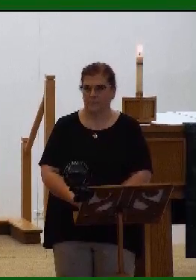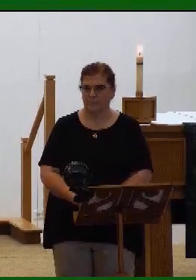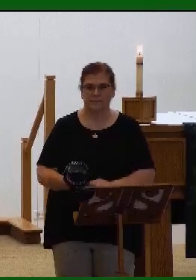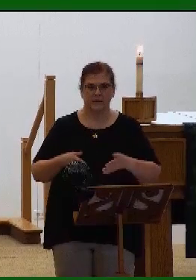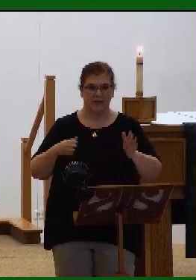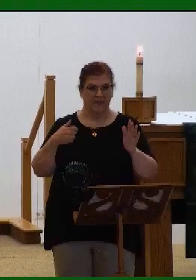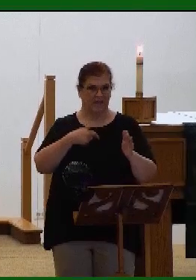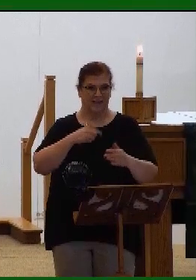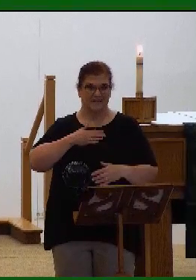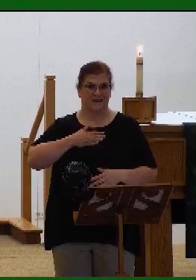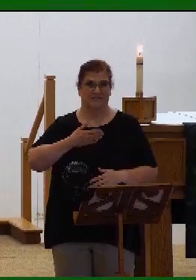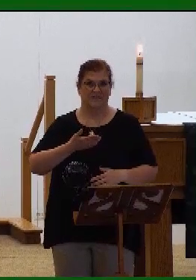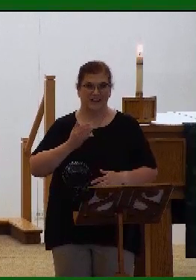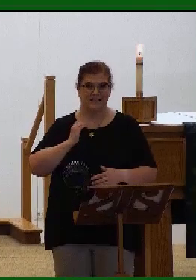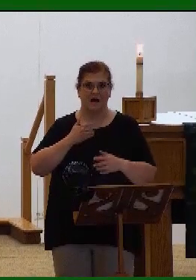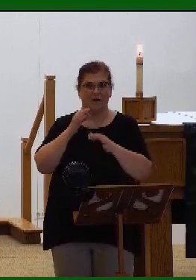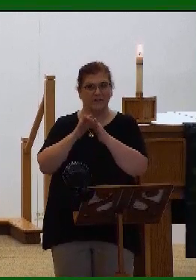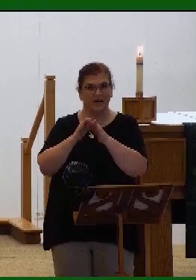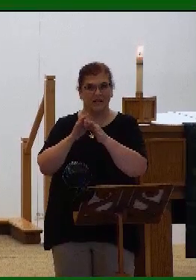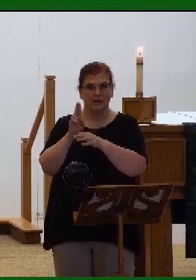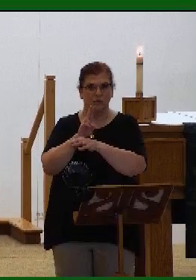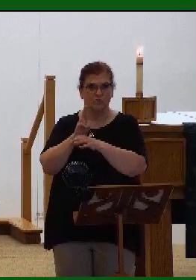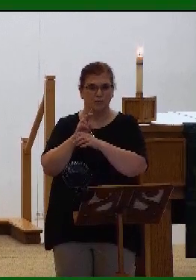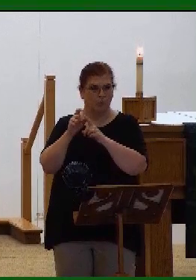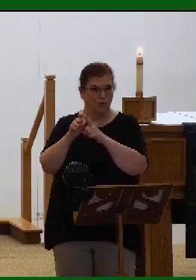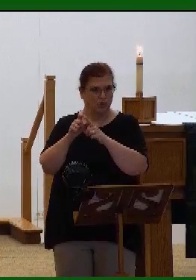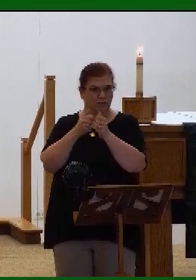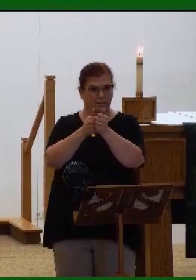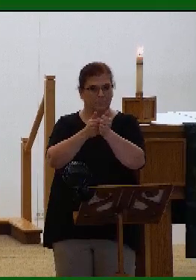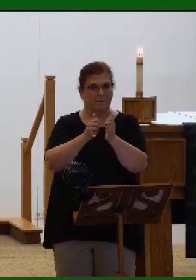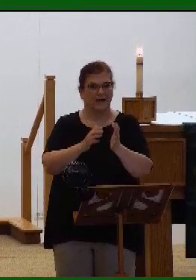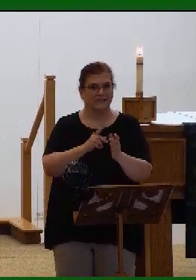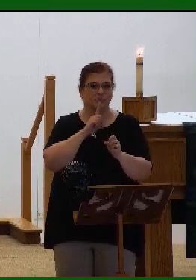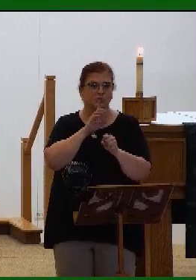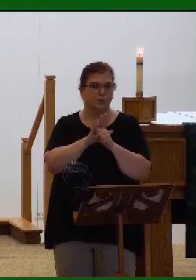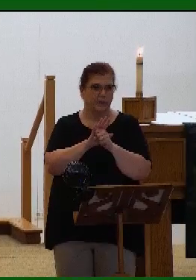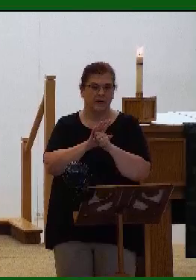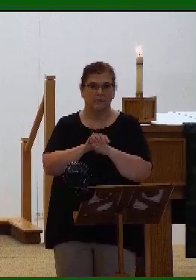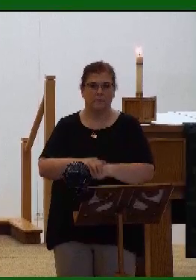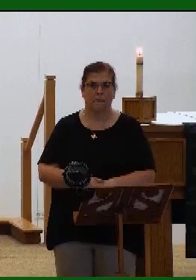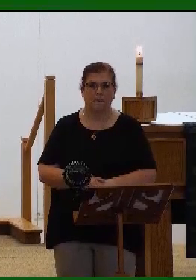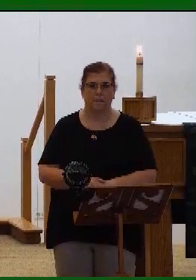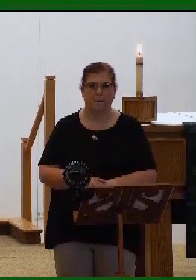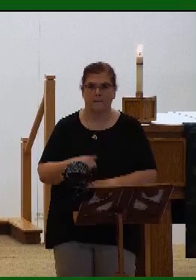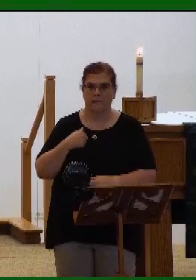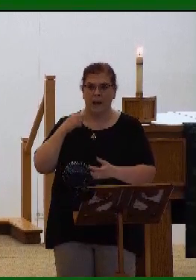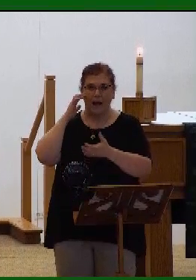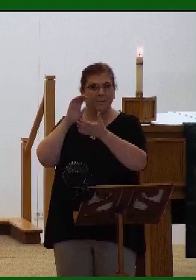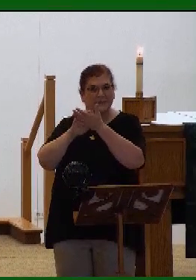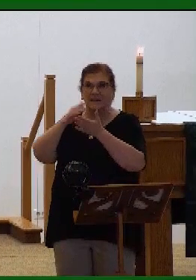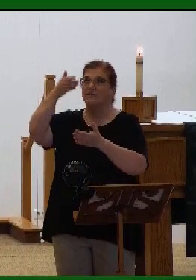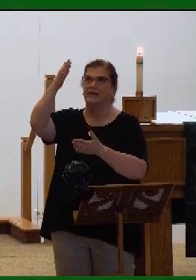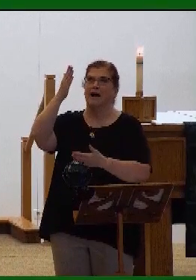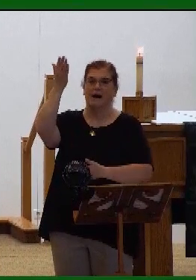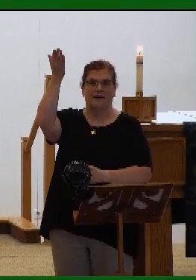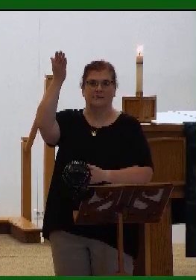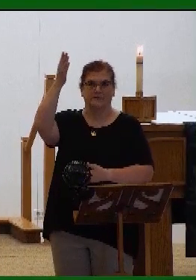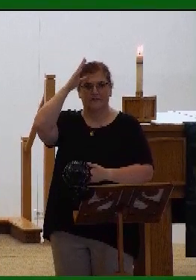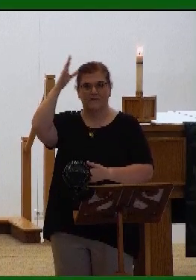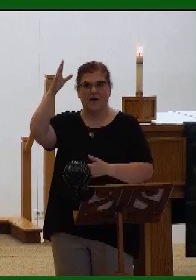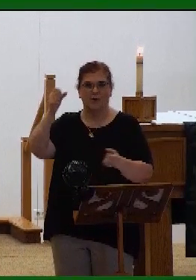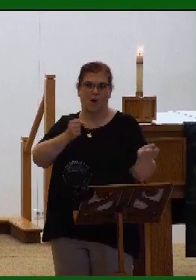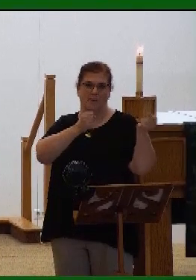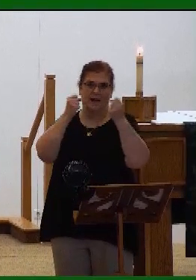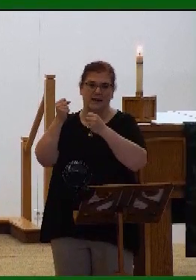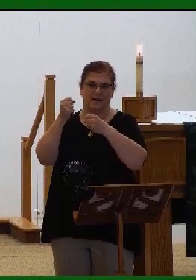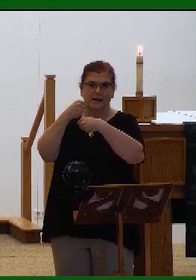Let us confess our faith with the words of the Apostles' Creed. I believe God the